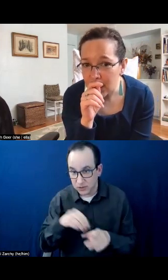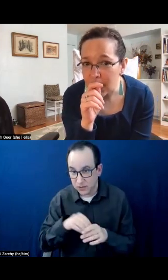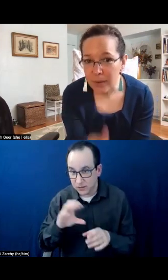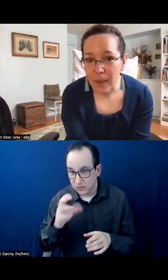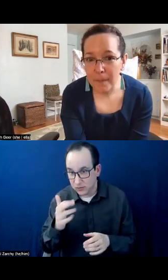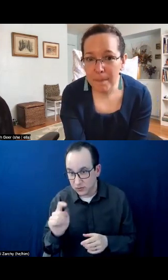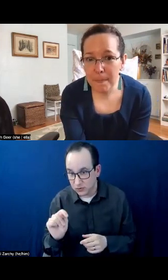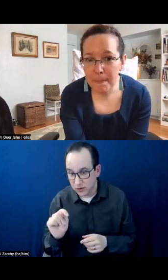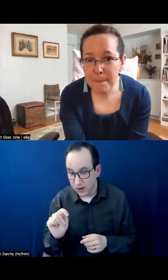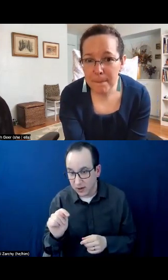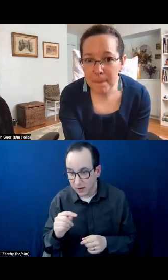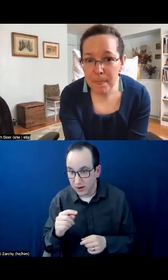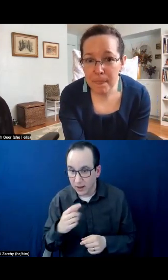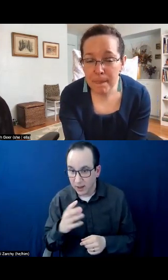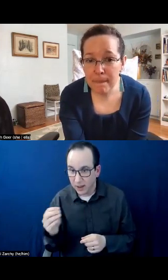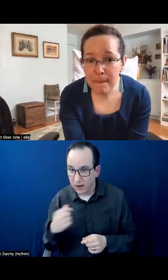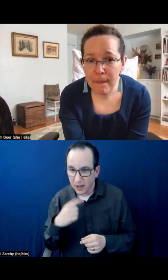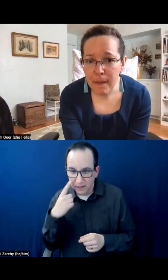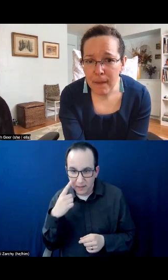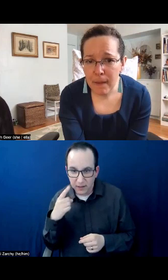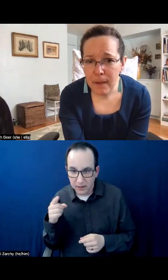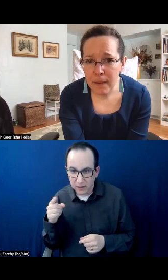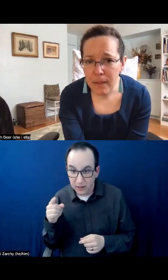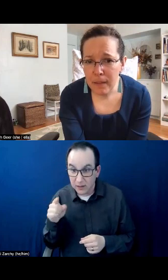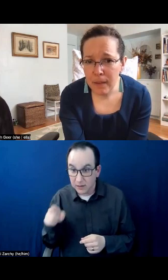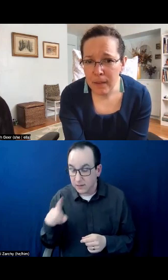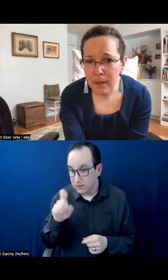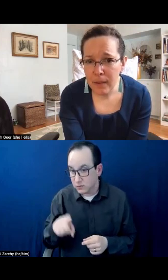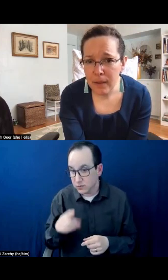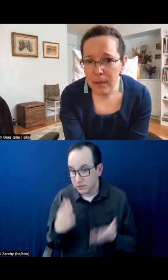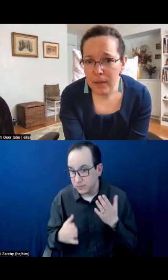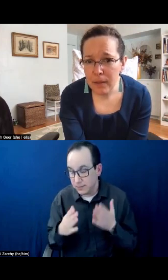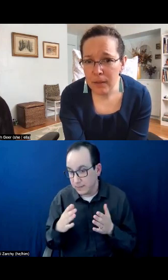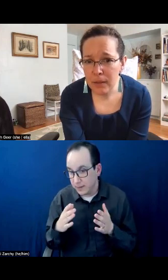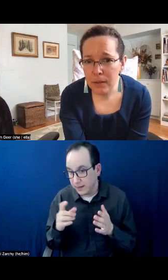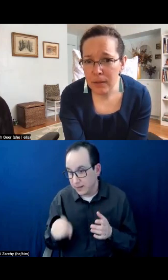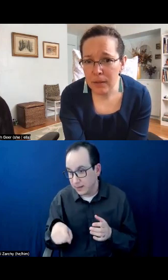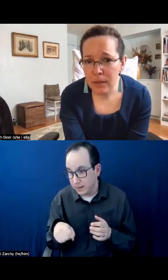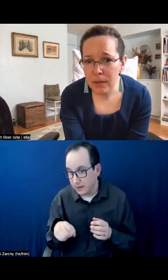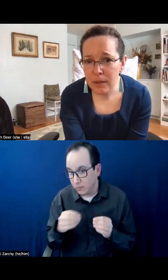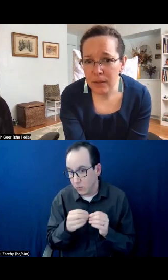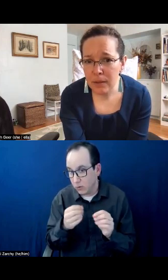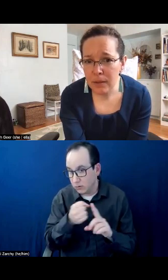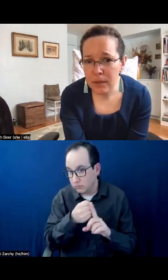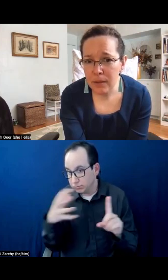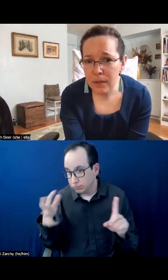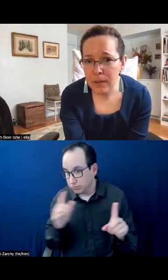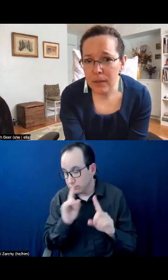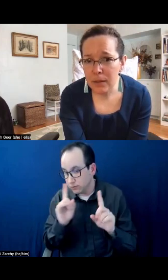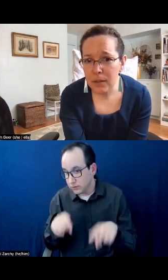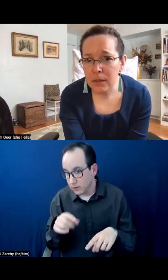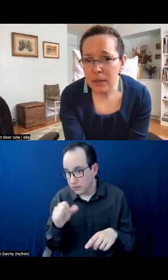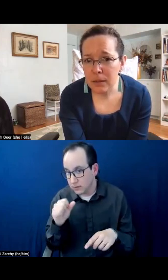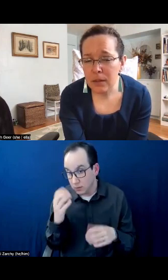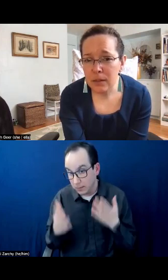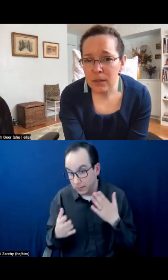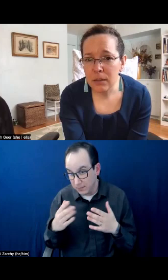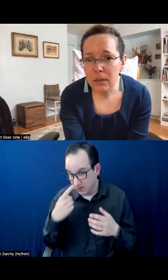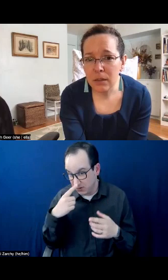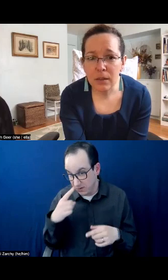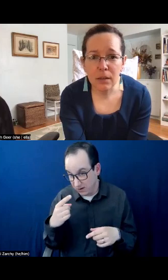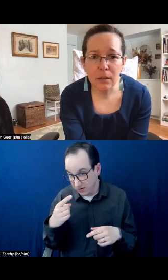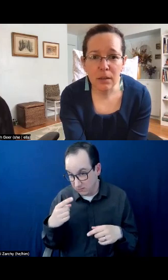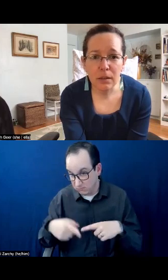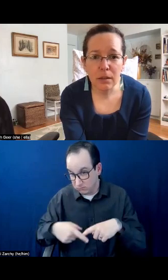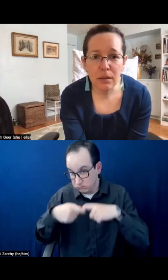I do see a great question in the chat here. And I think that question may need